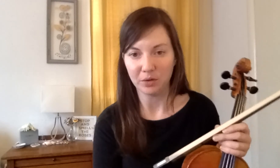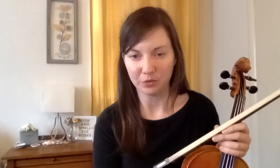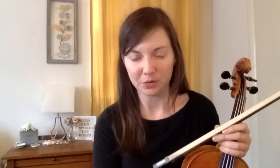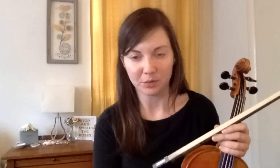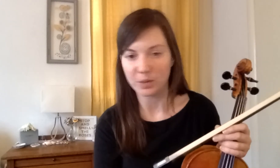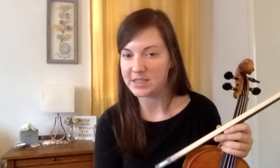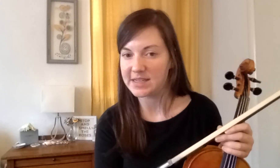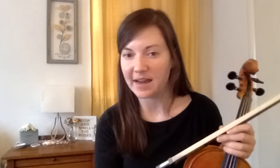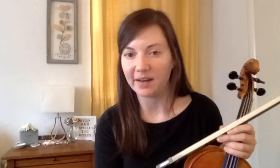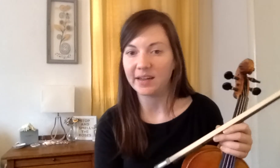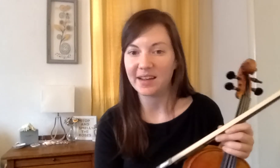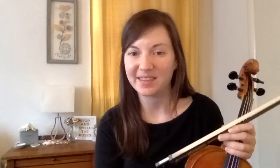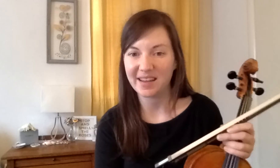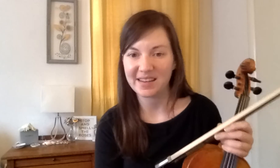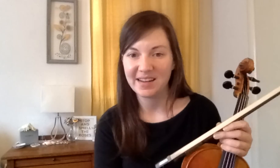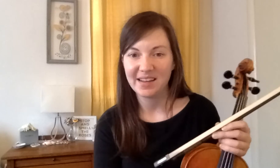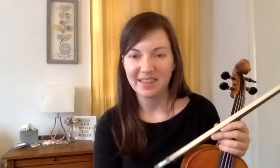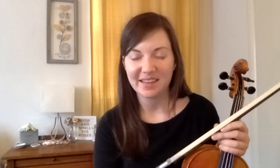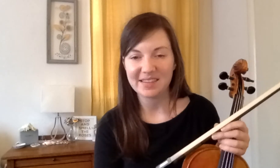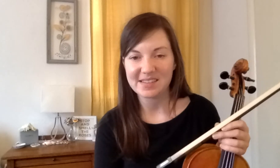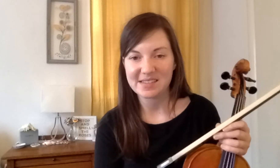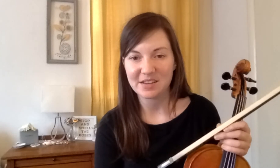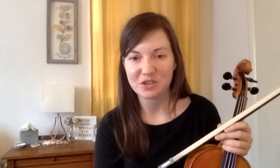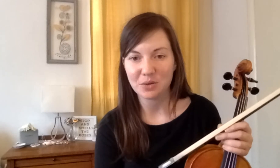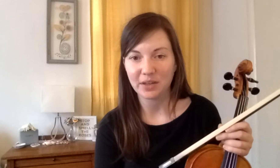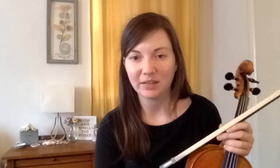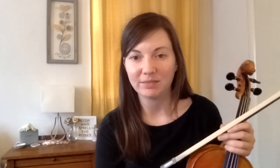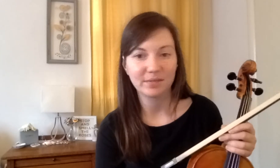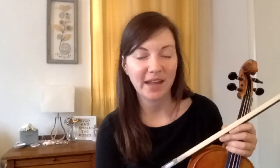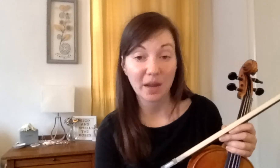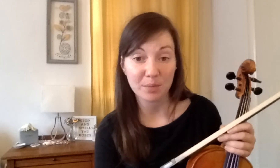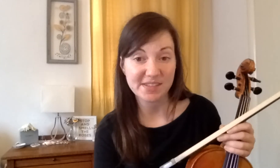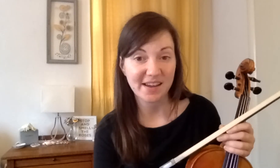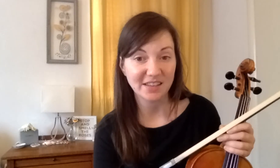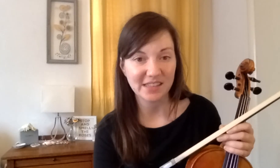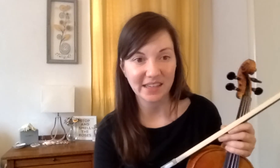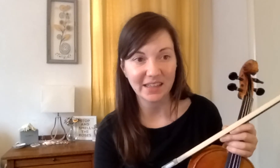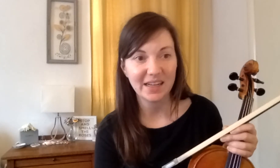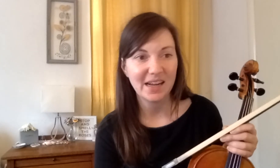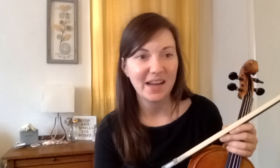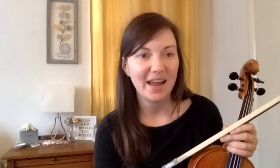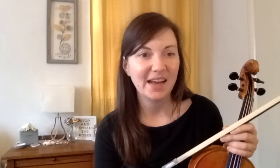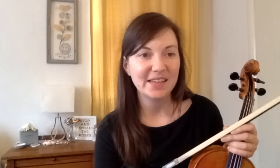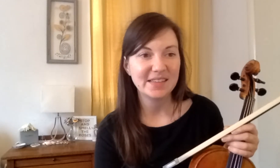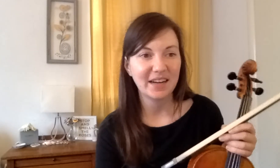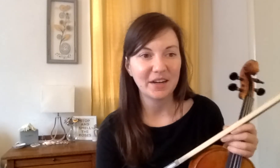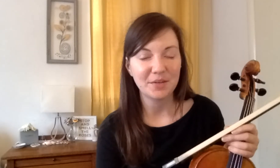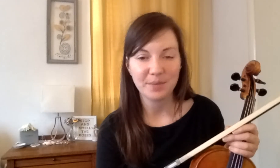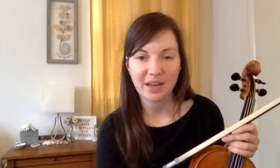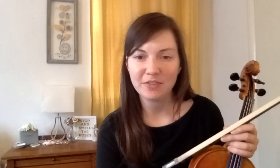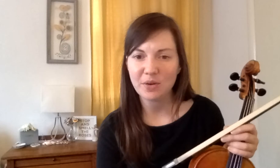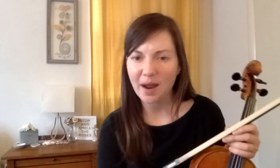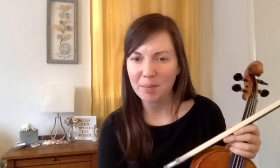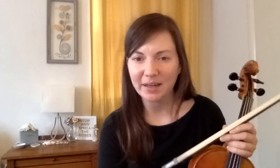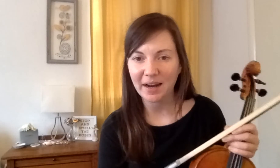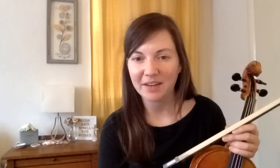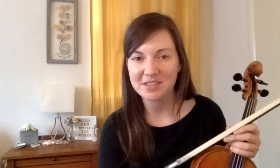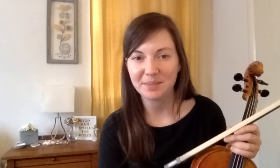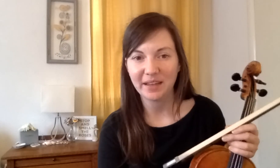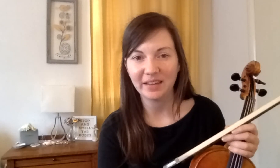beautiful woodsy area that this Ashokan camp is held in. And if you happen to have something like